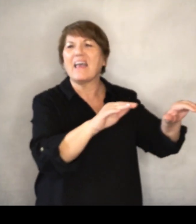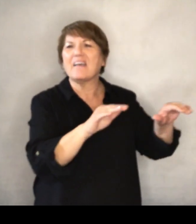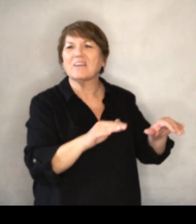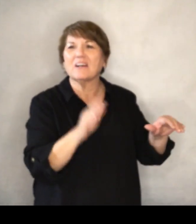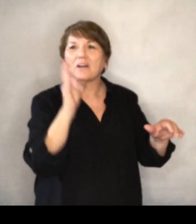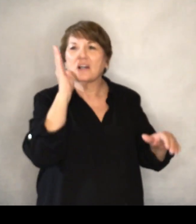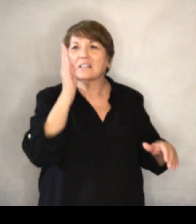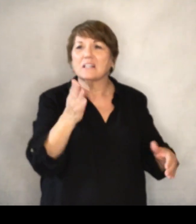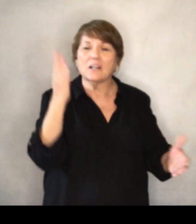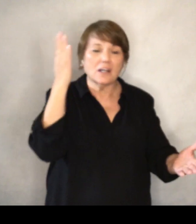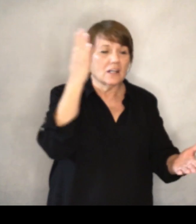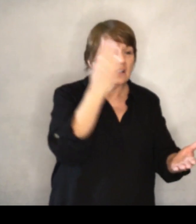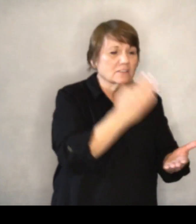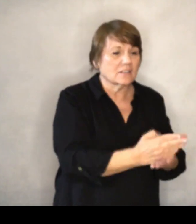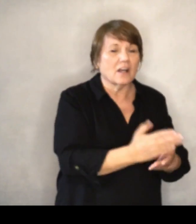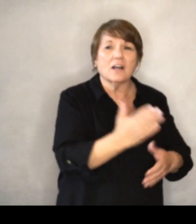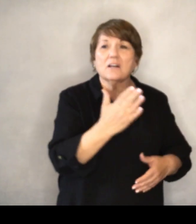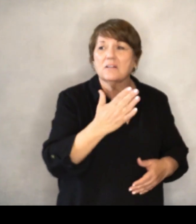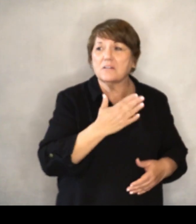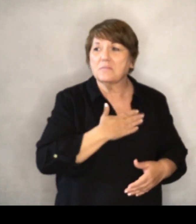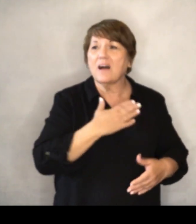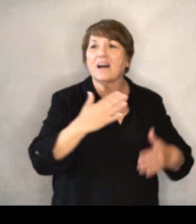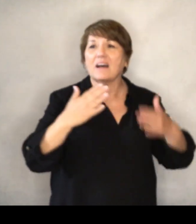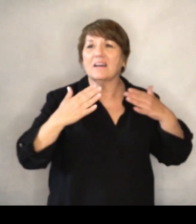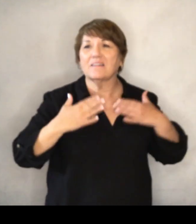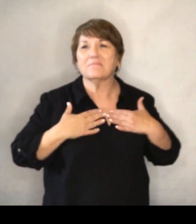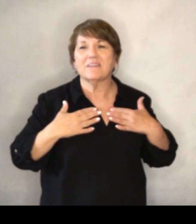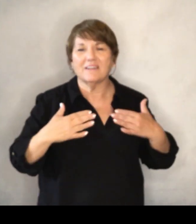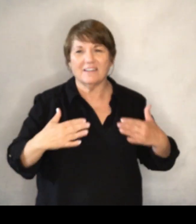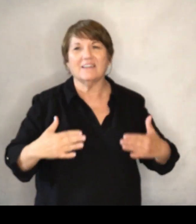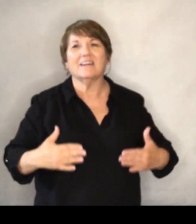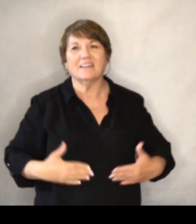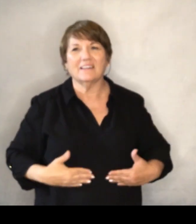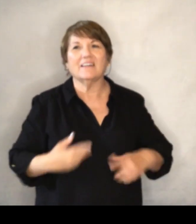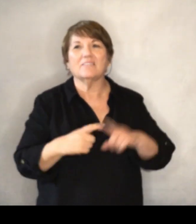grave gonna hold my body